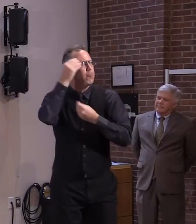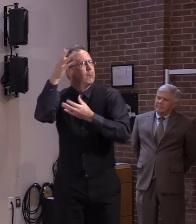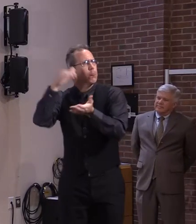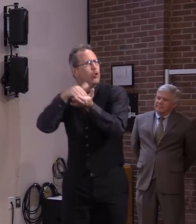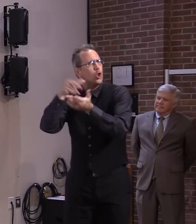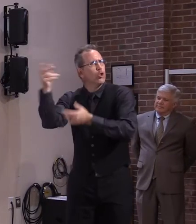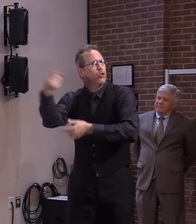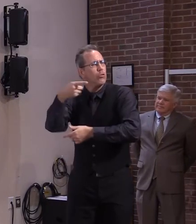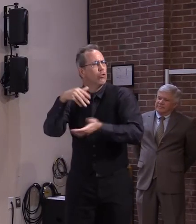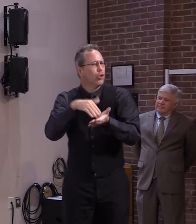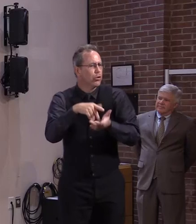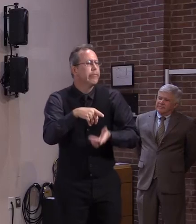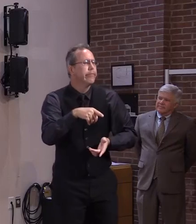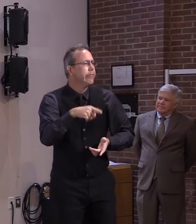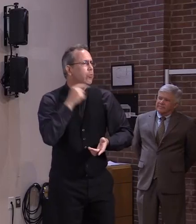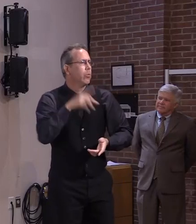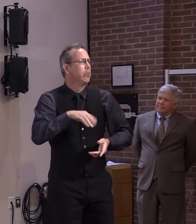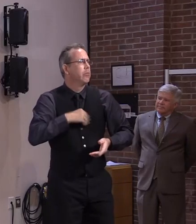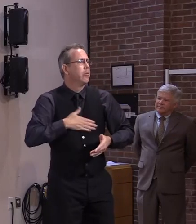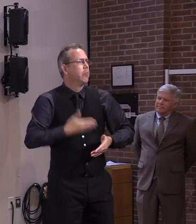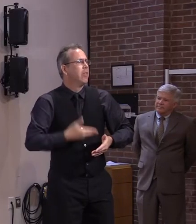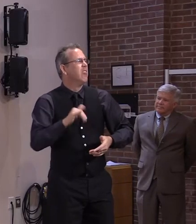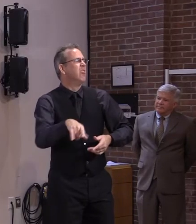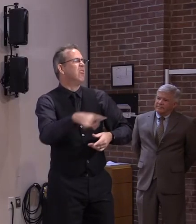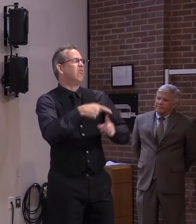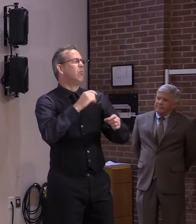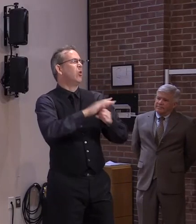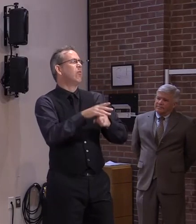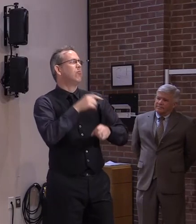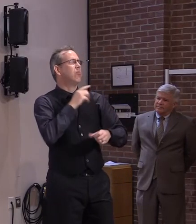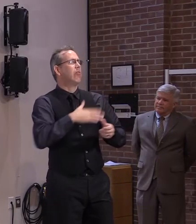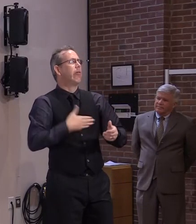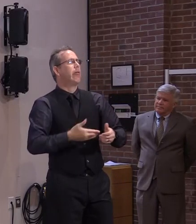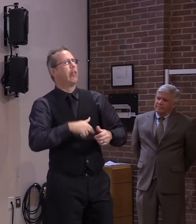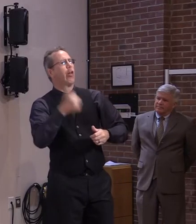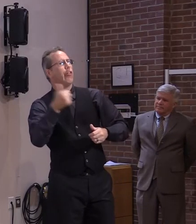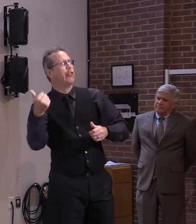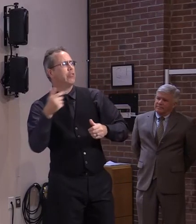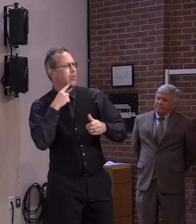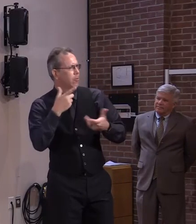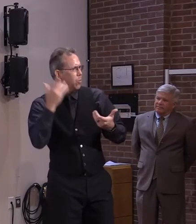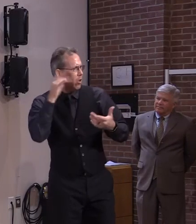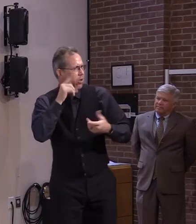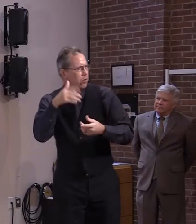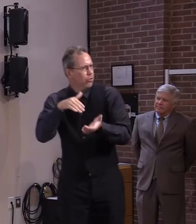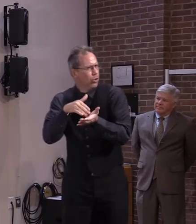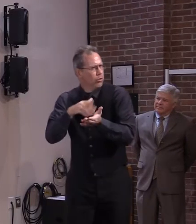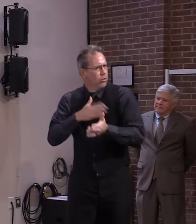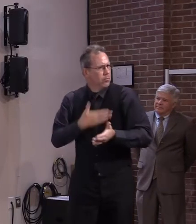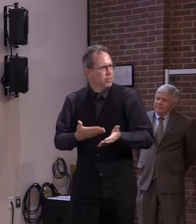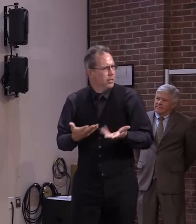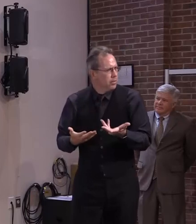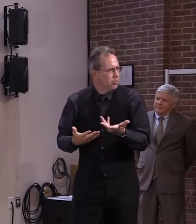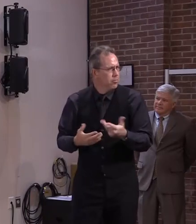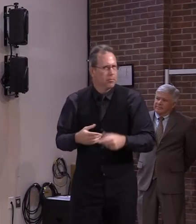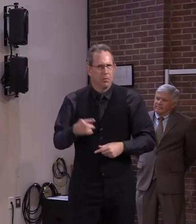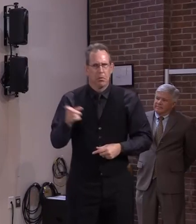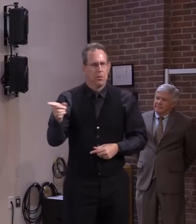the story on this either. I'm looking at Dr. Levine. He has not heard of